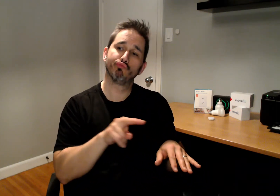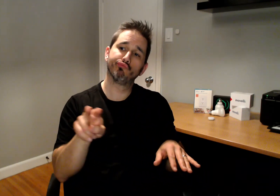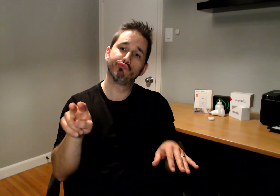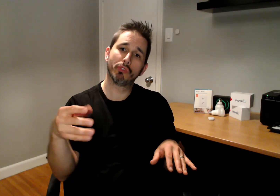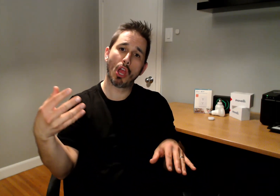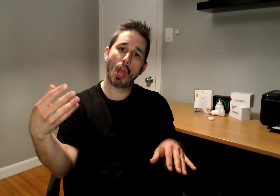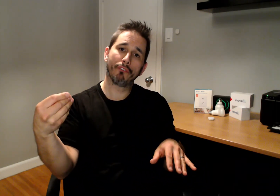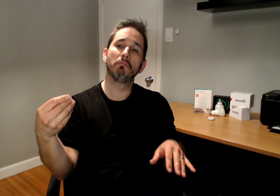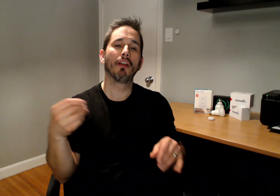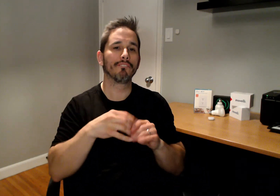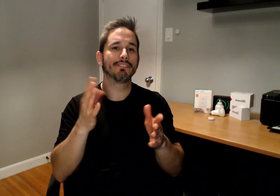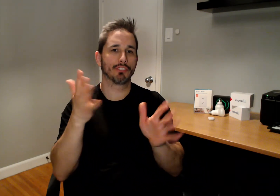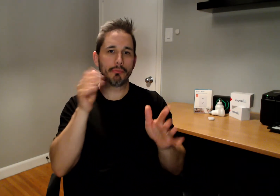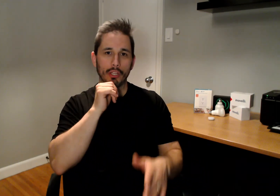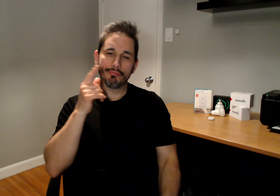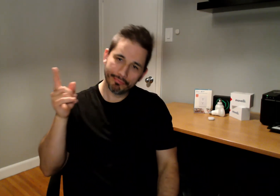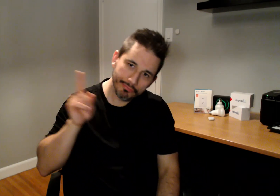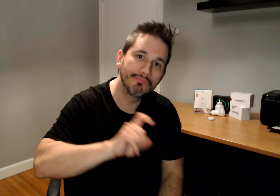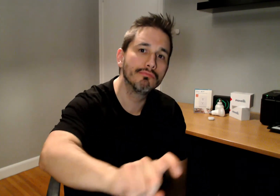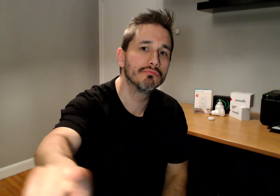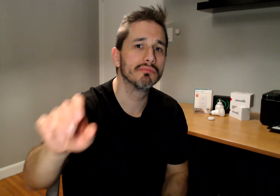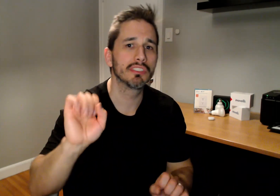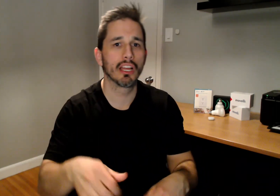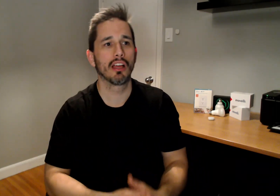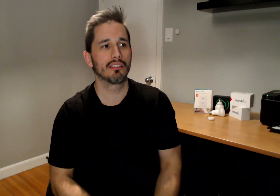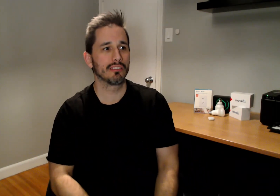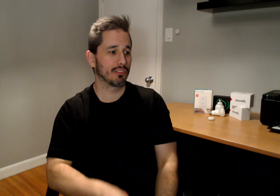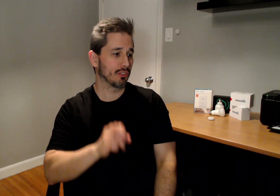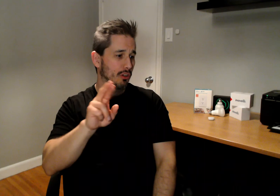out that light, and whenever that light goes off, we can go and use the washroom.